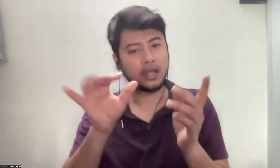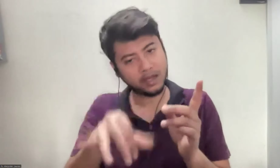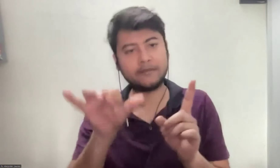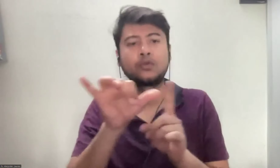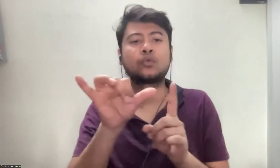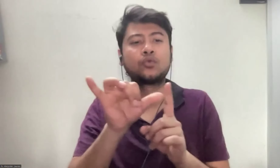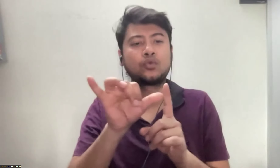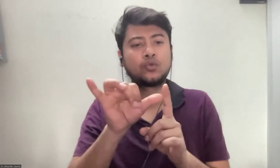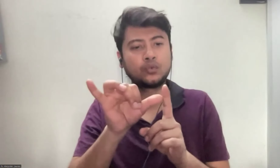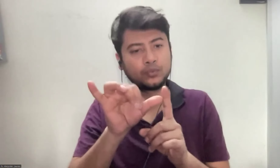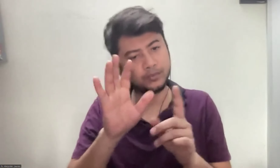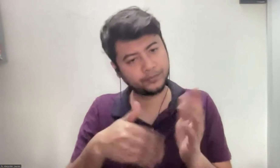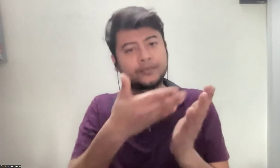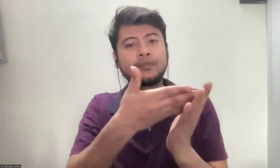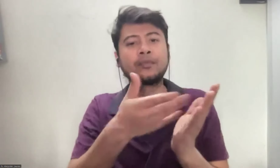the translation.